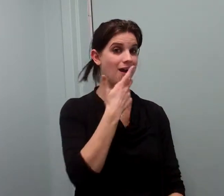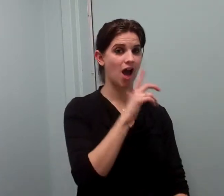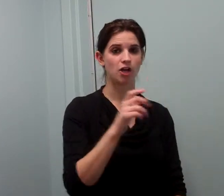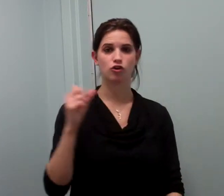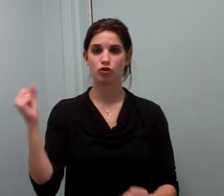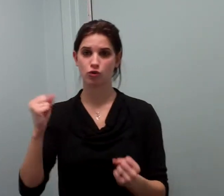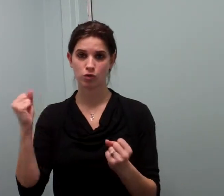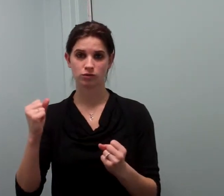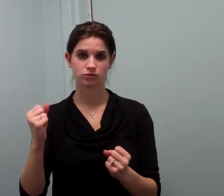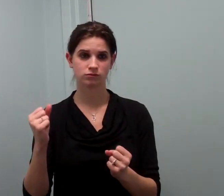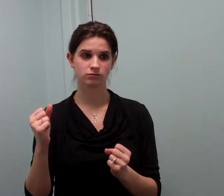better than cold water?